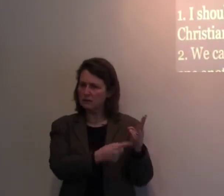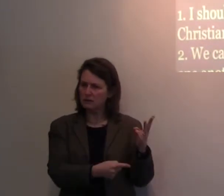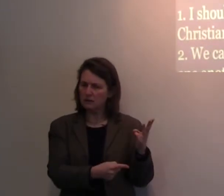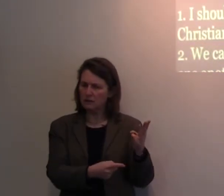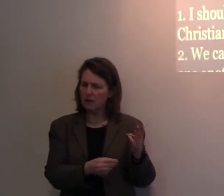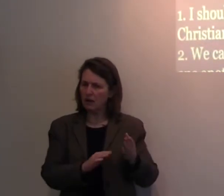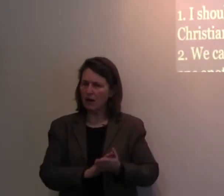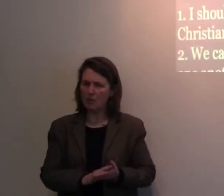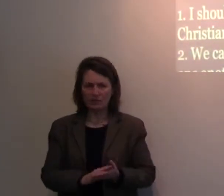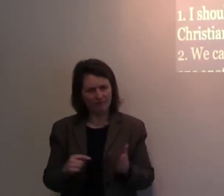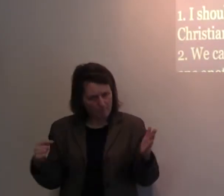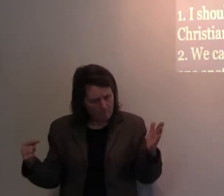Means it is very important.